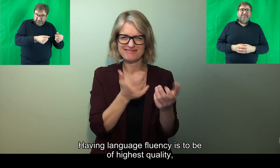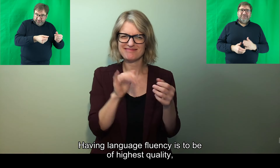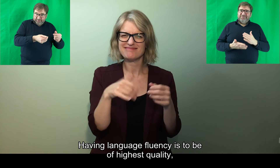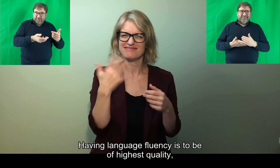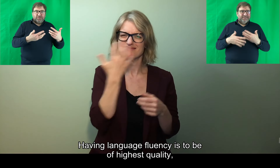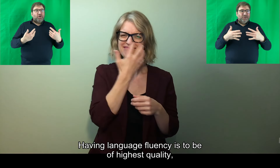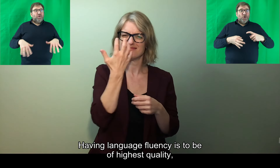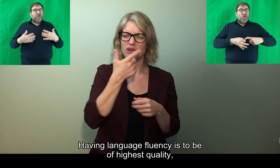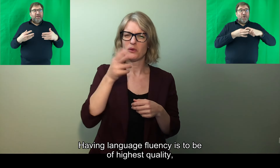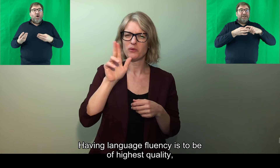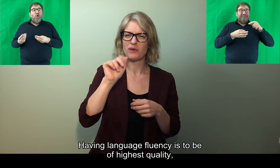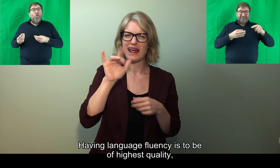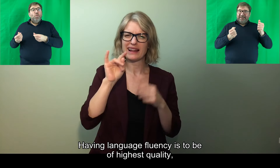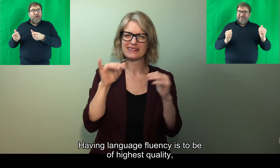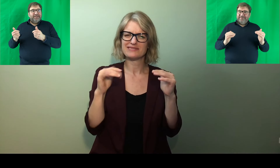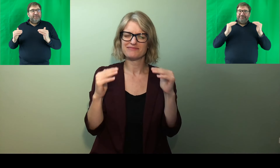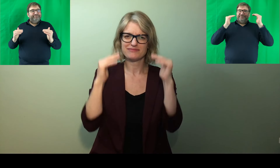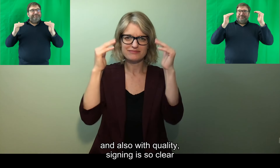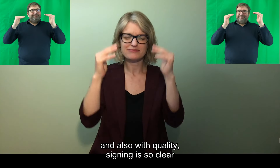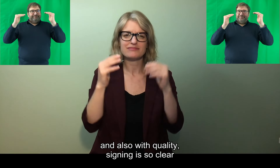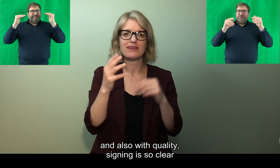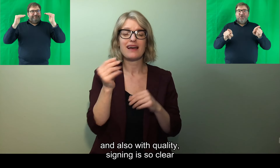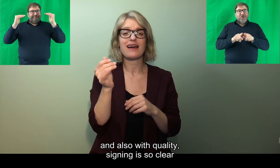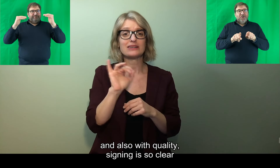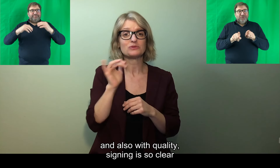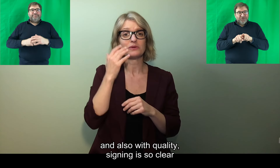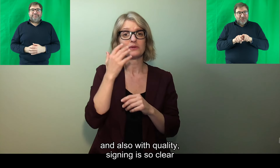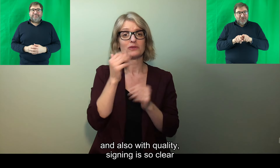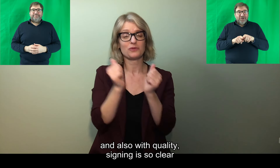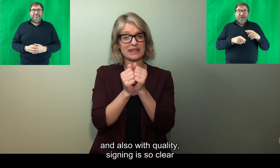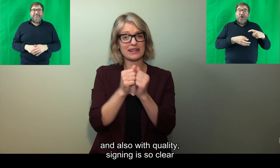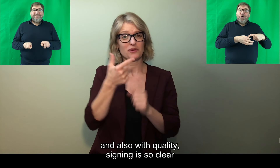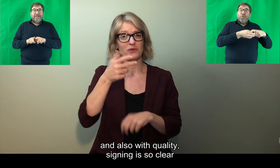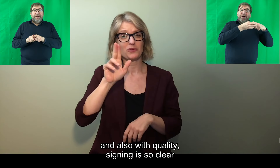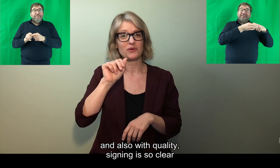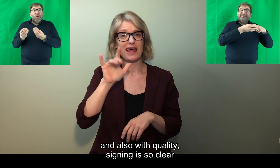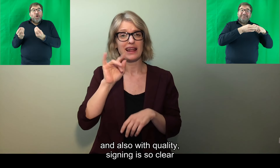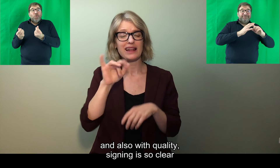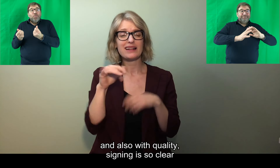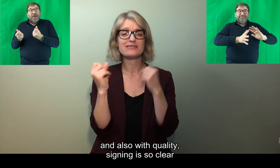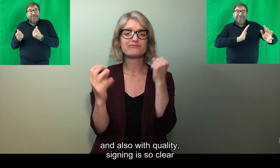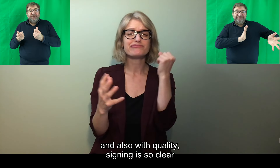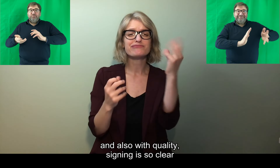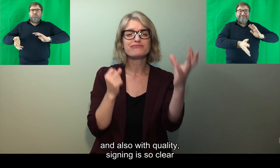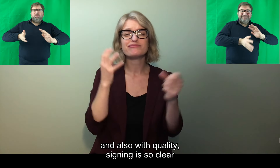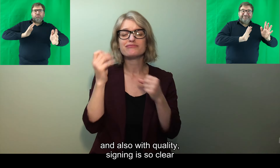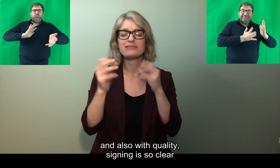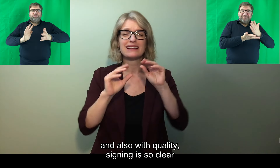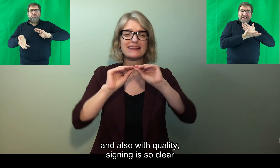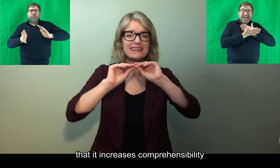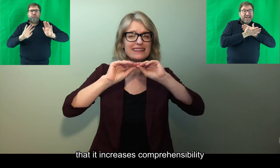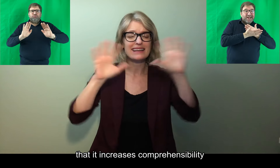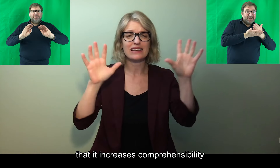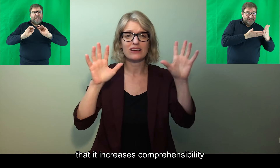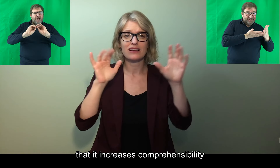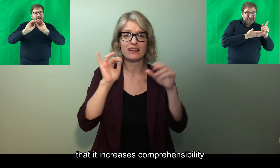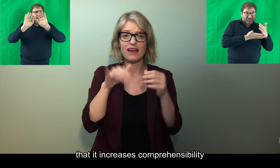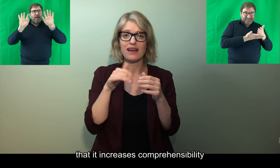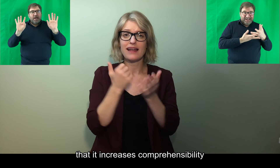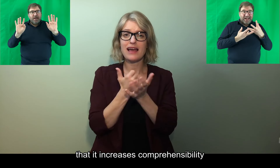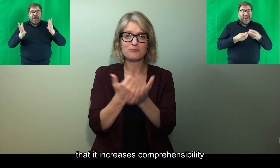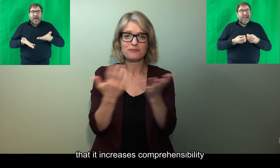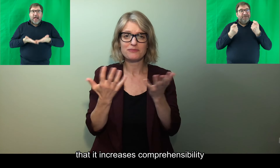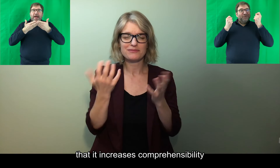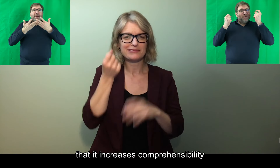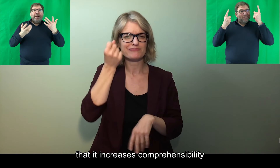to be of highest quality, and also with quality, signing is so clear that it